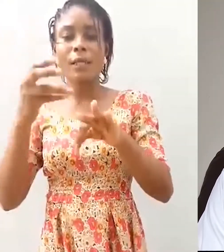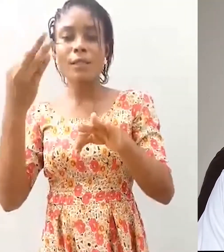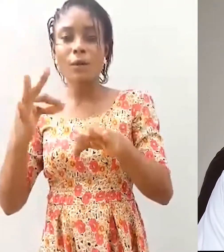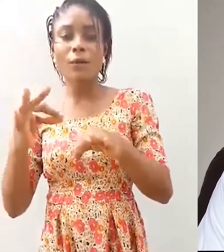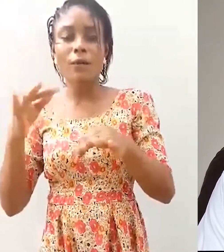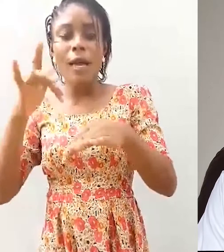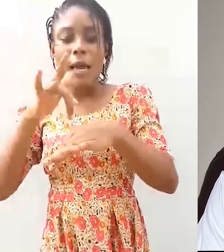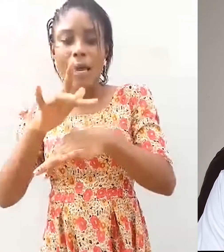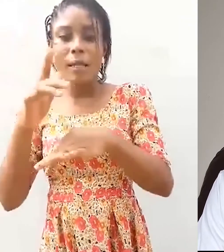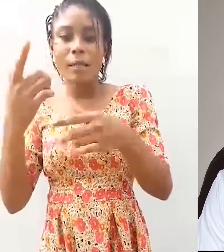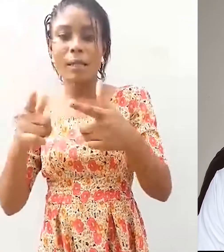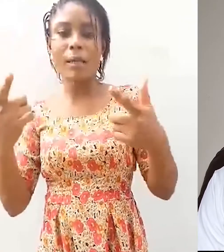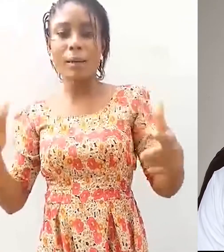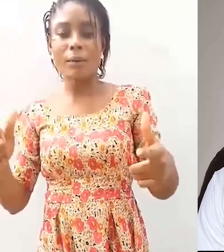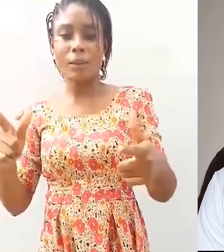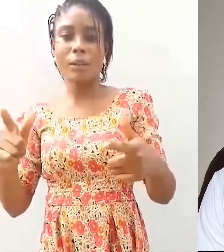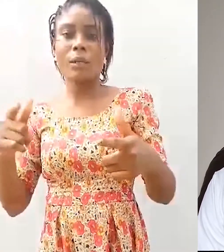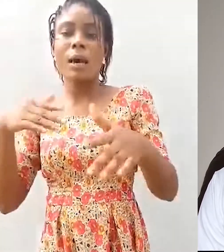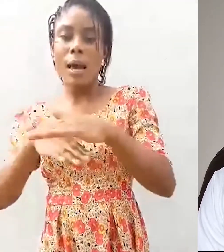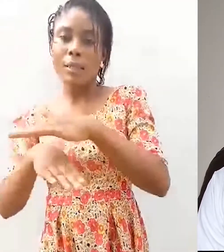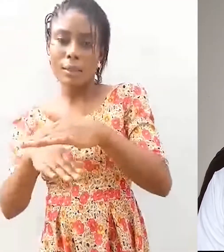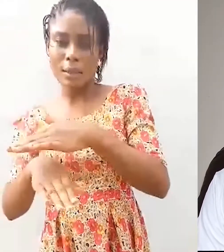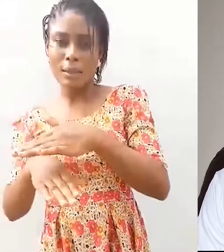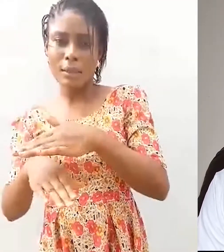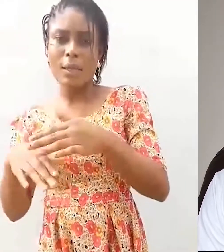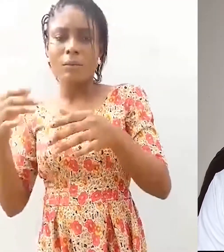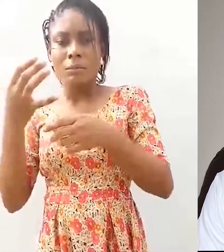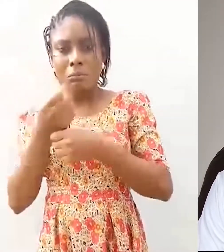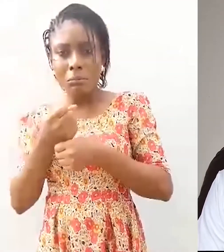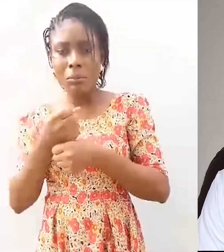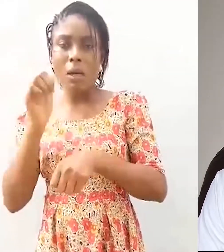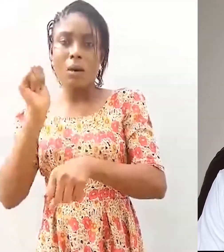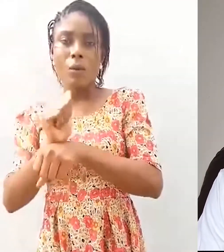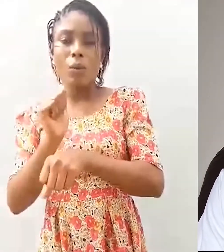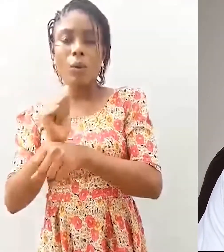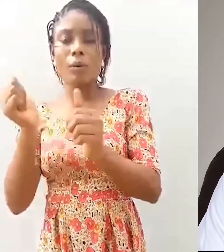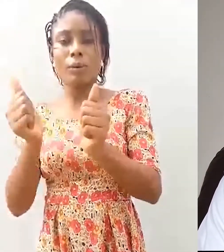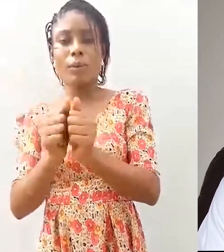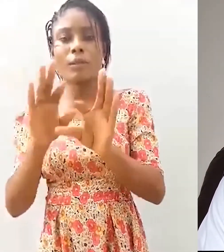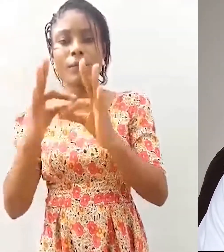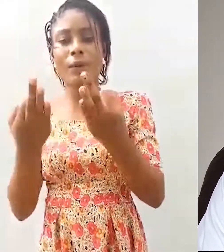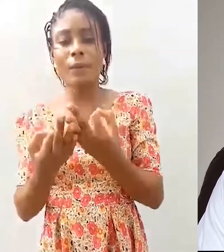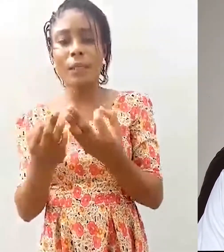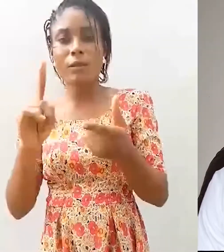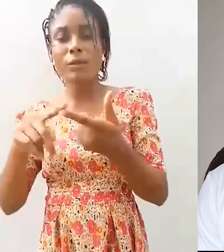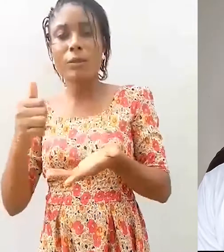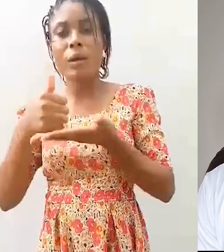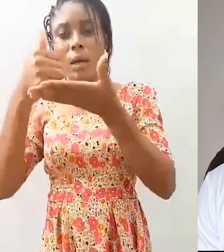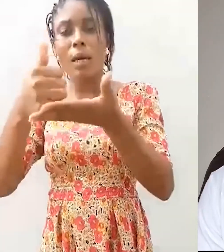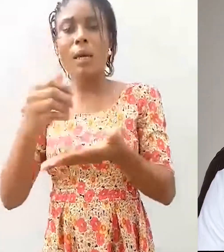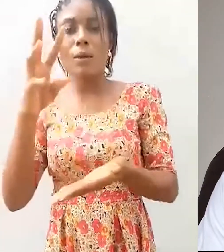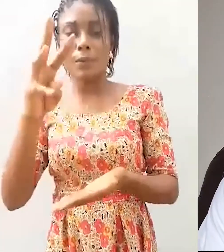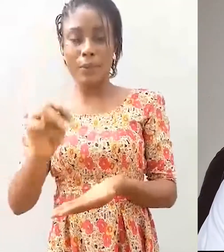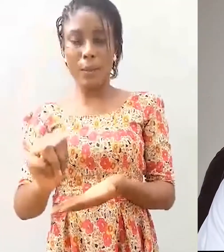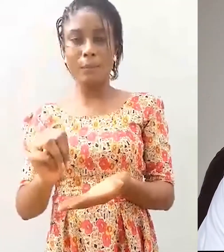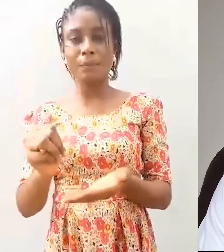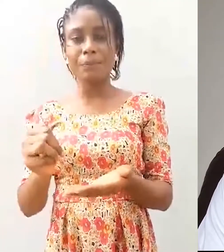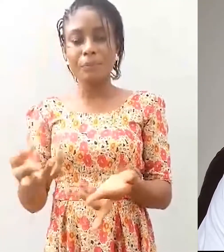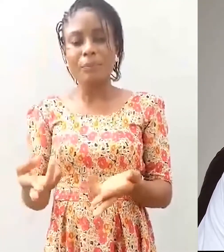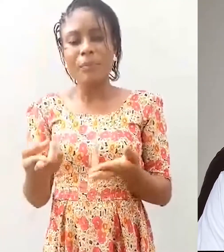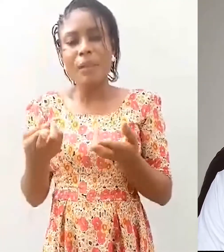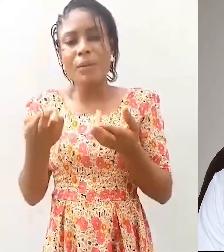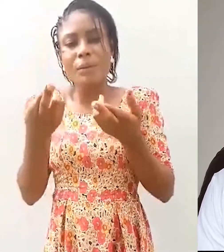to impact the importance of early language acquisition. You should work with